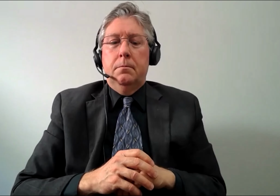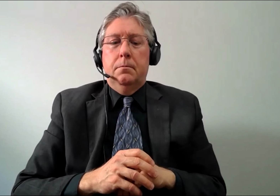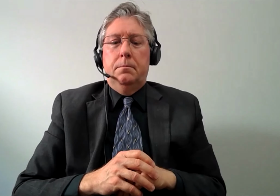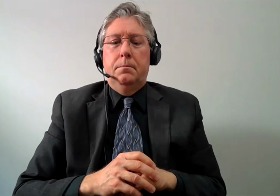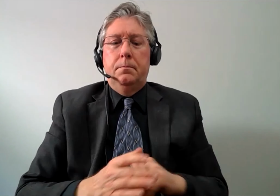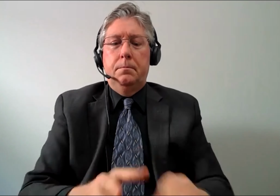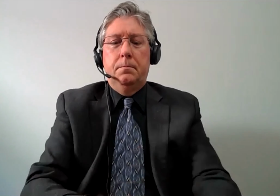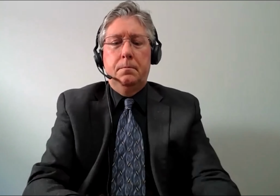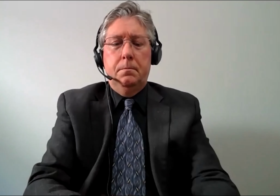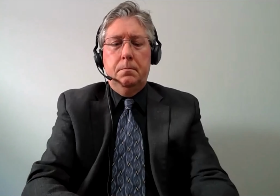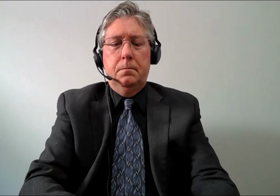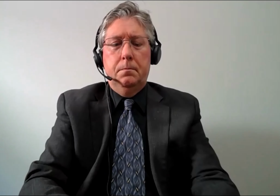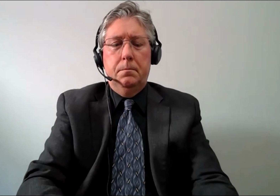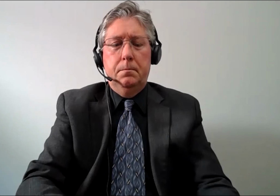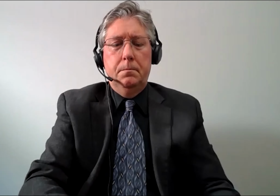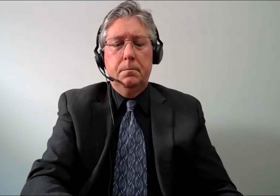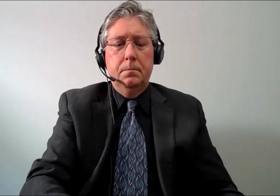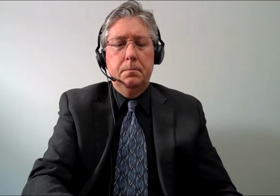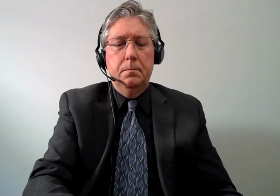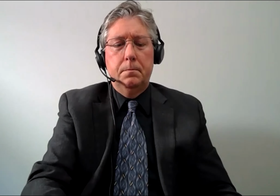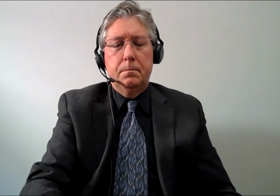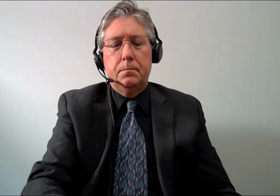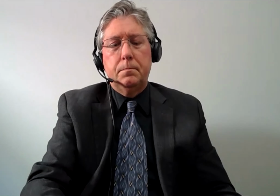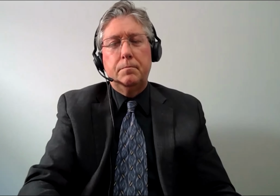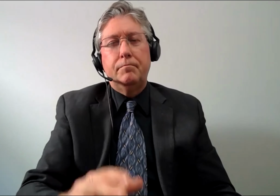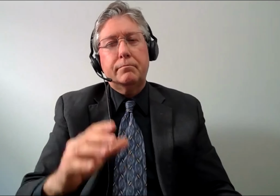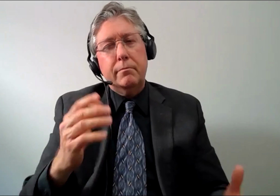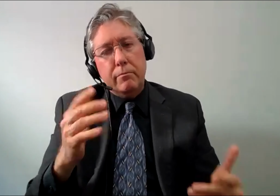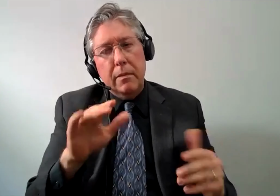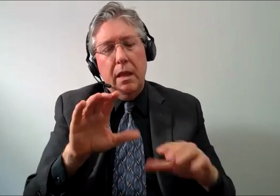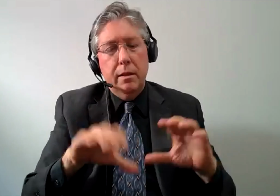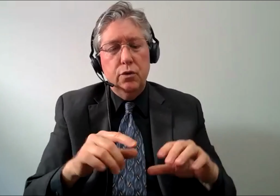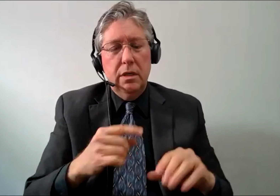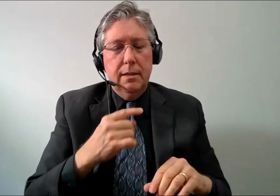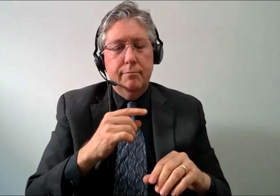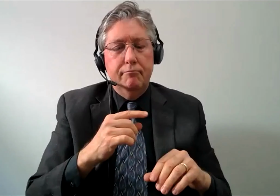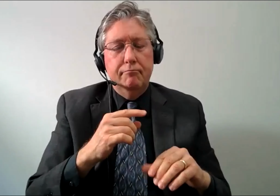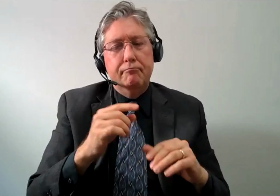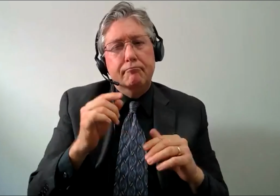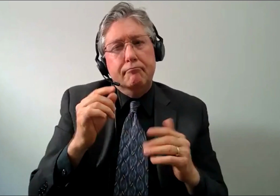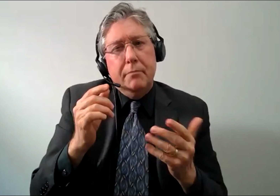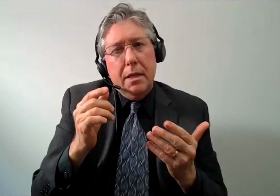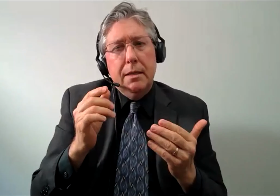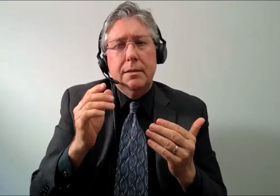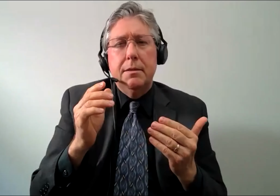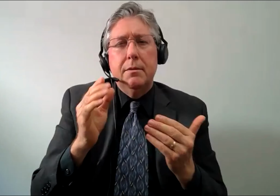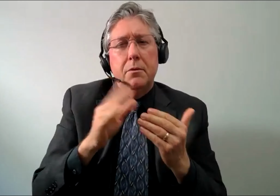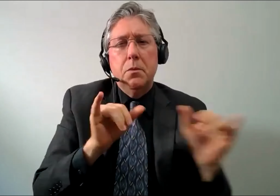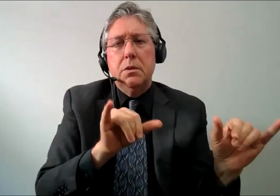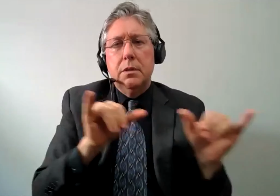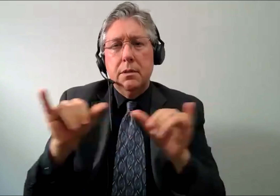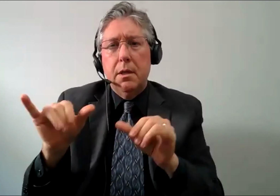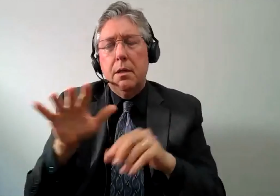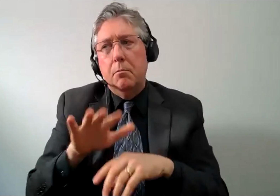noted in the chat, this is kind of the same across state departments. You can usually find this information on an